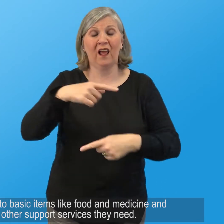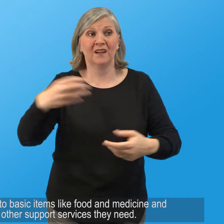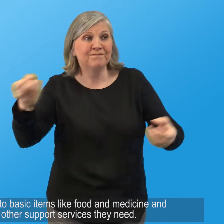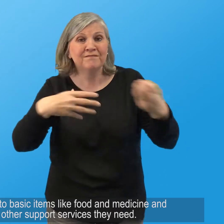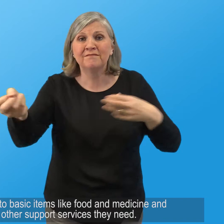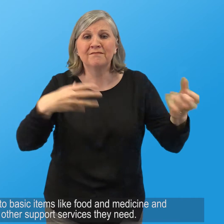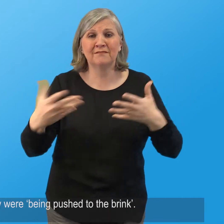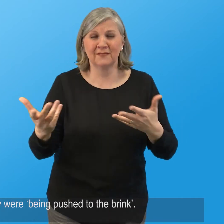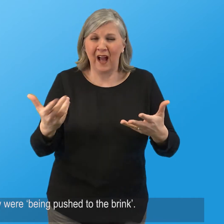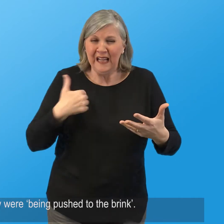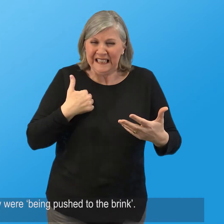need.